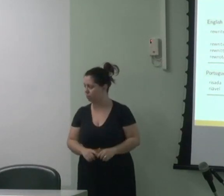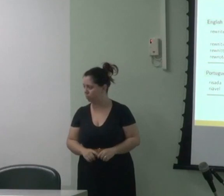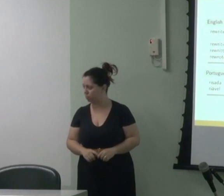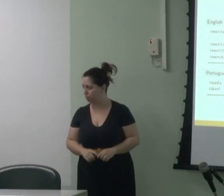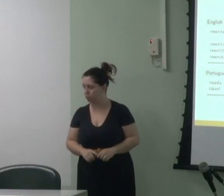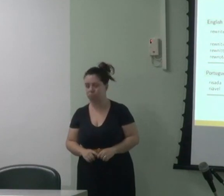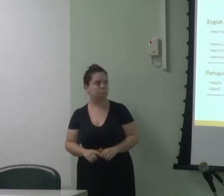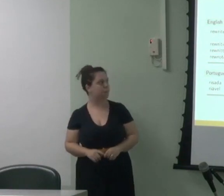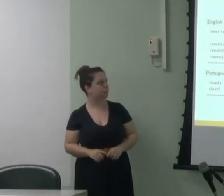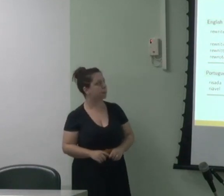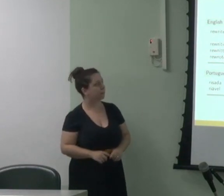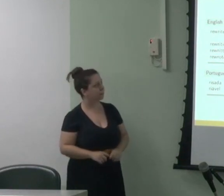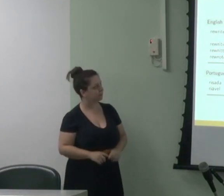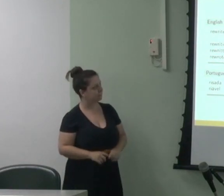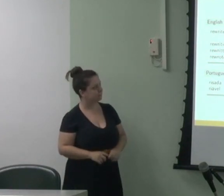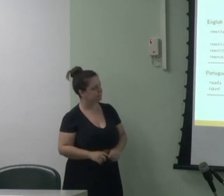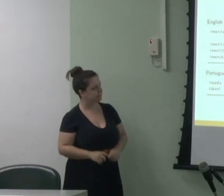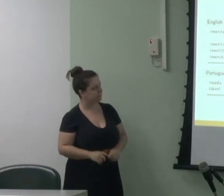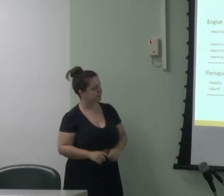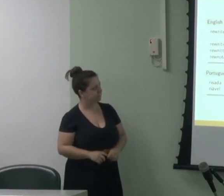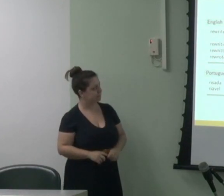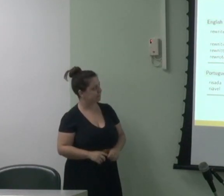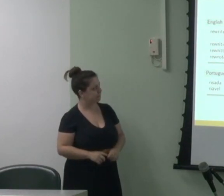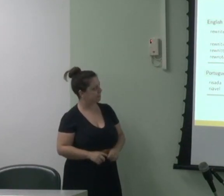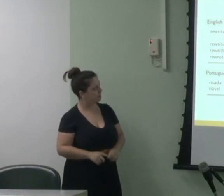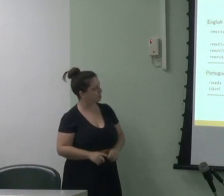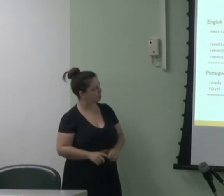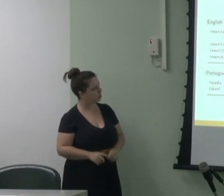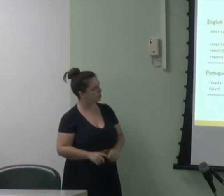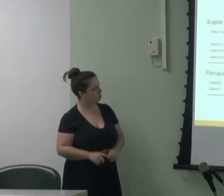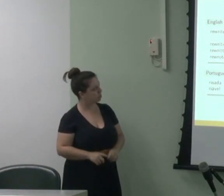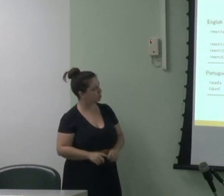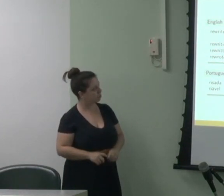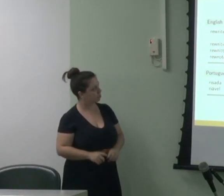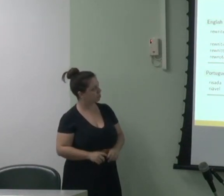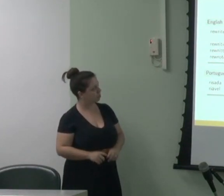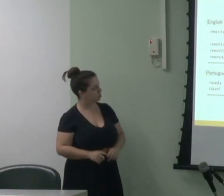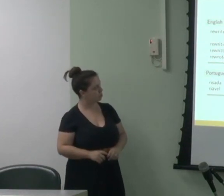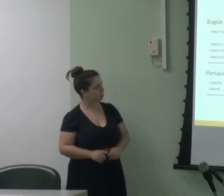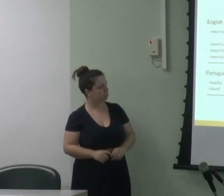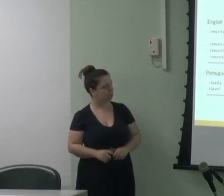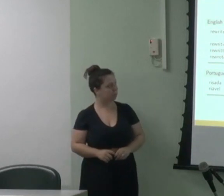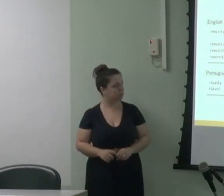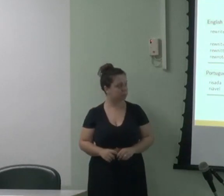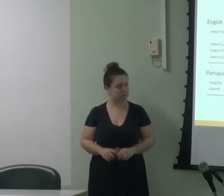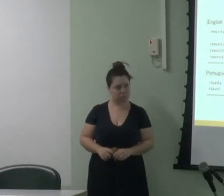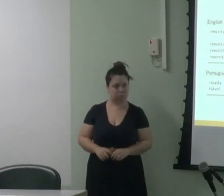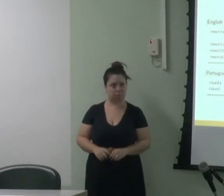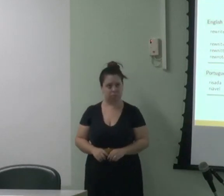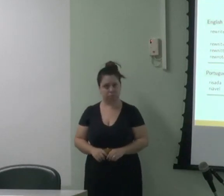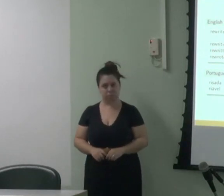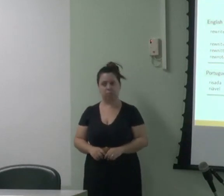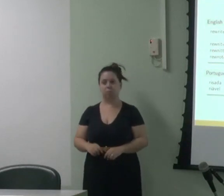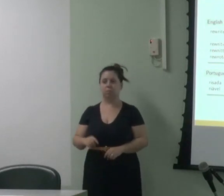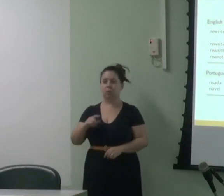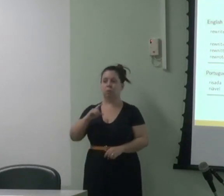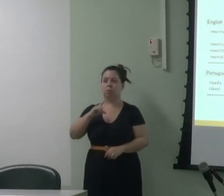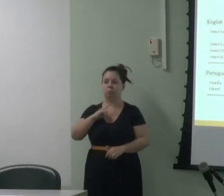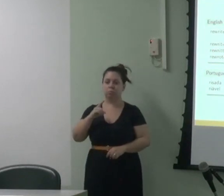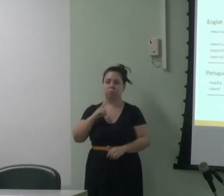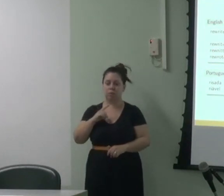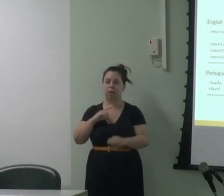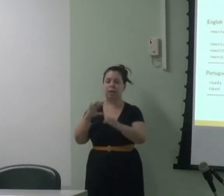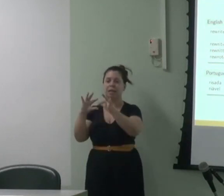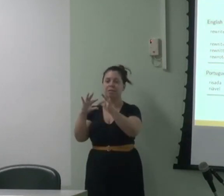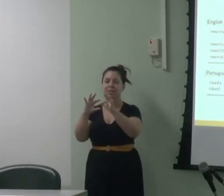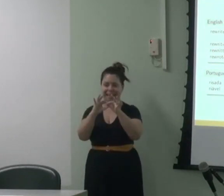cut into morphs. What we have here are really just the strings which can be put